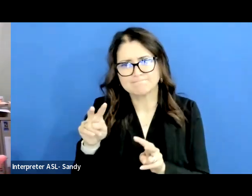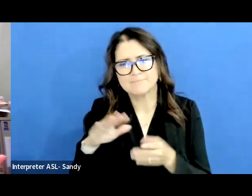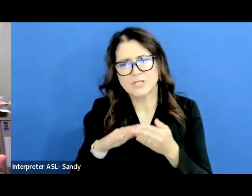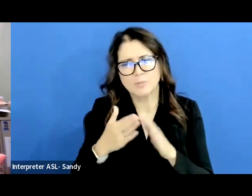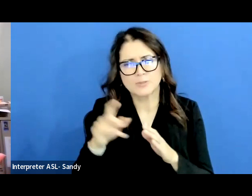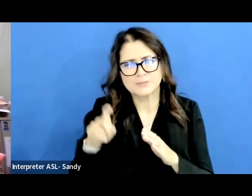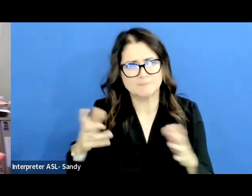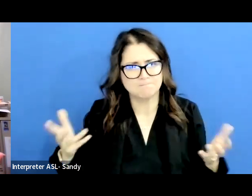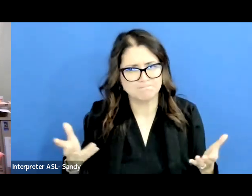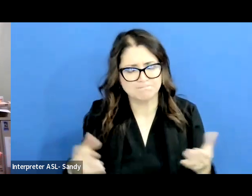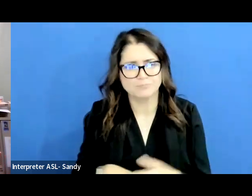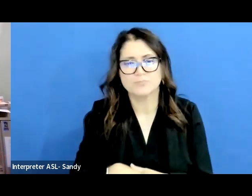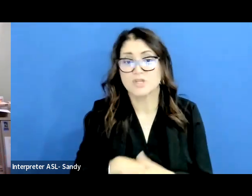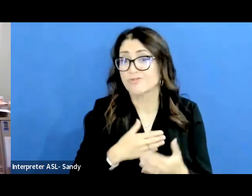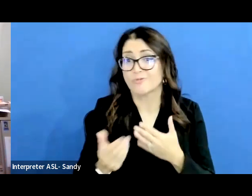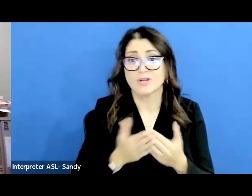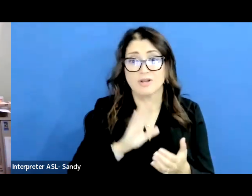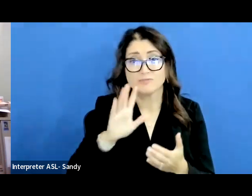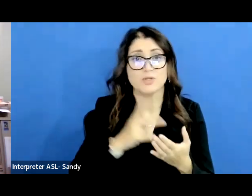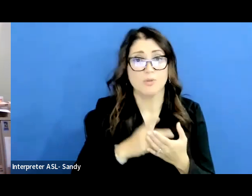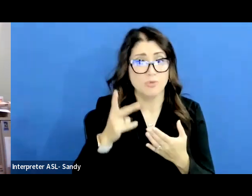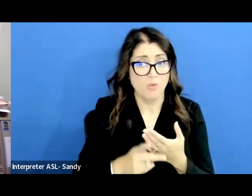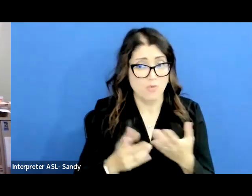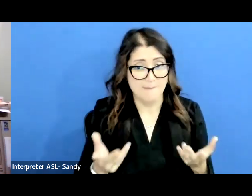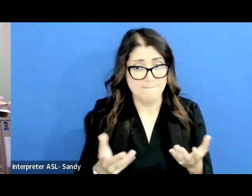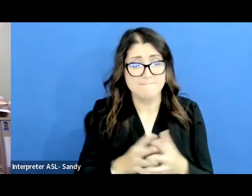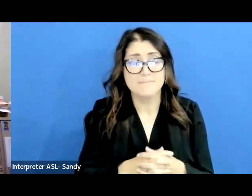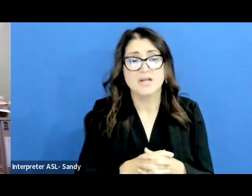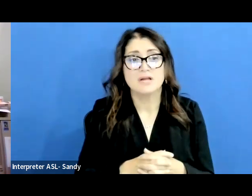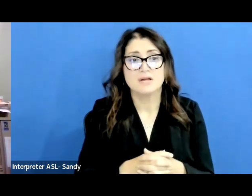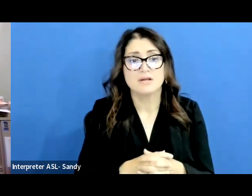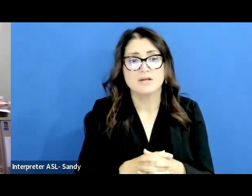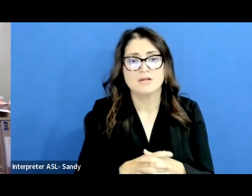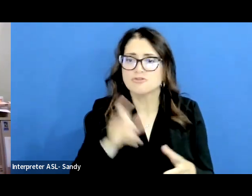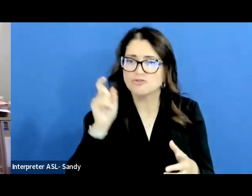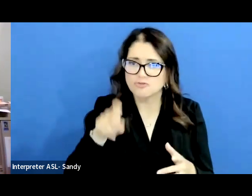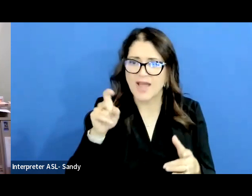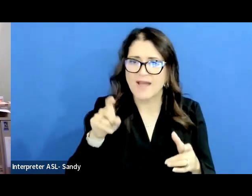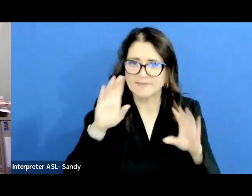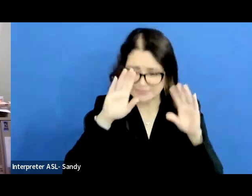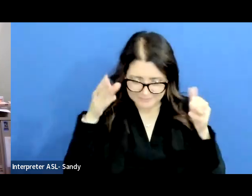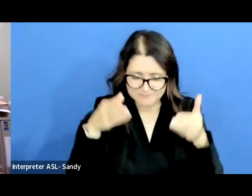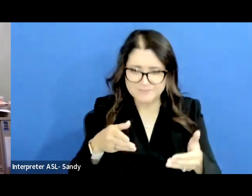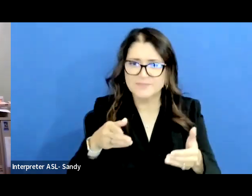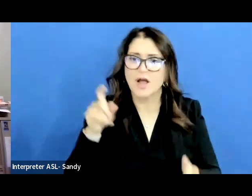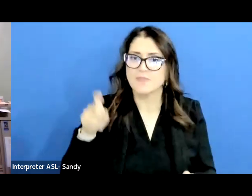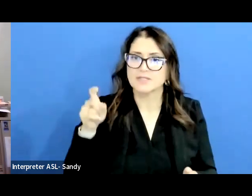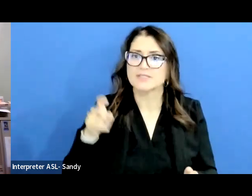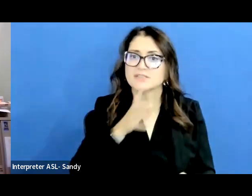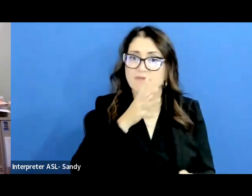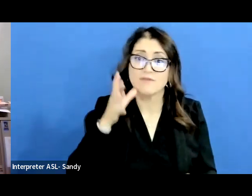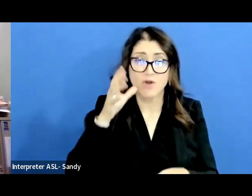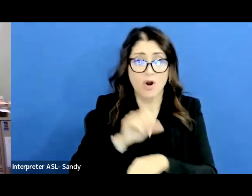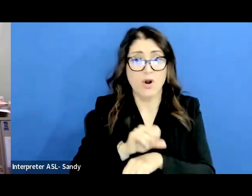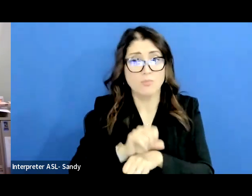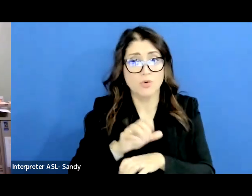know, regardless of what your program is, you have to center on the needs of the farm worker community. So a